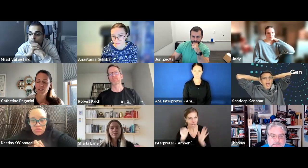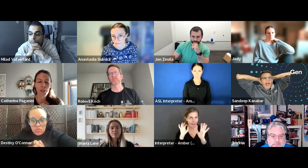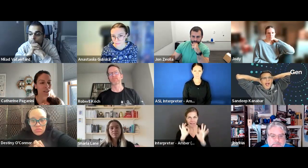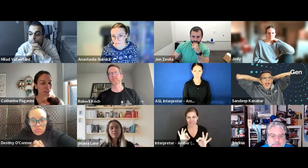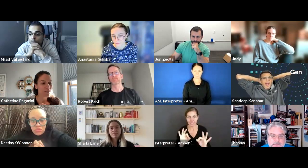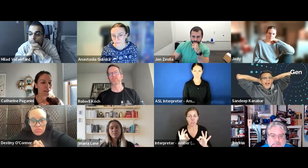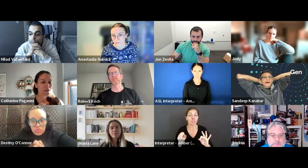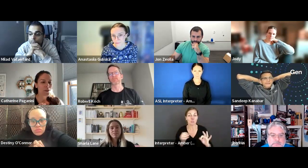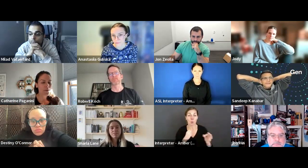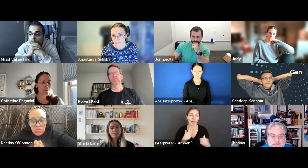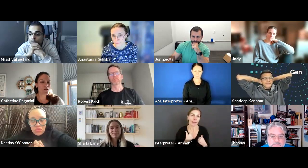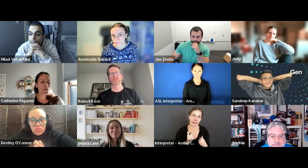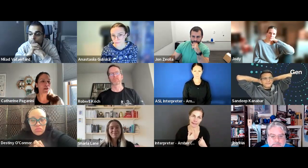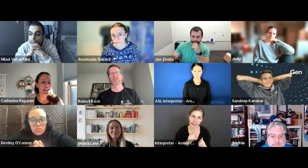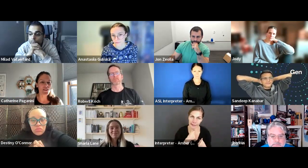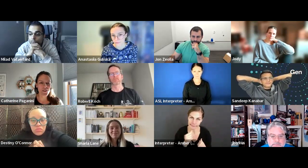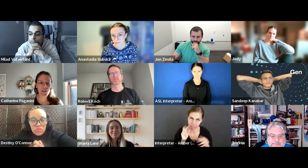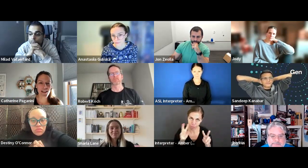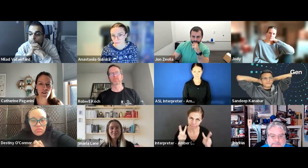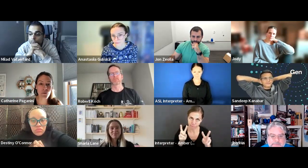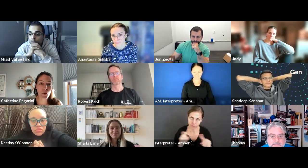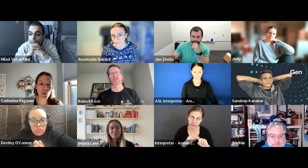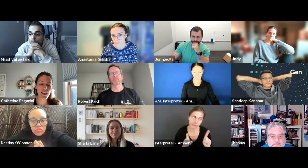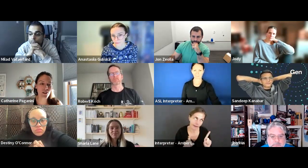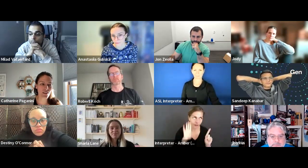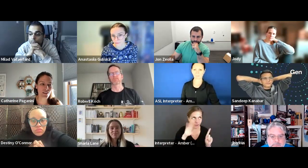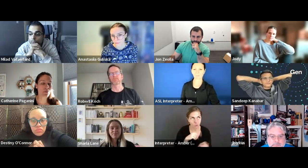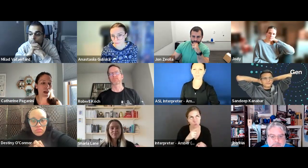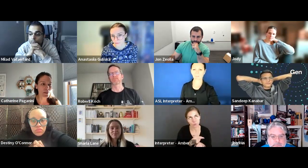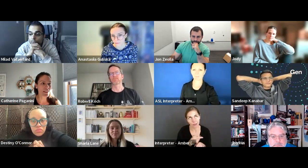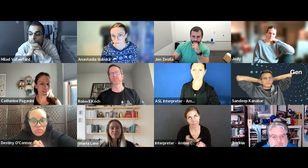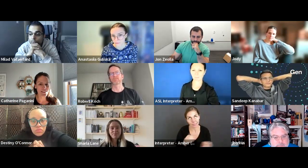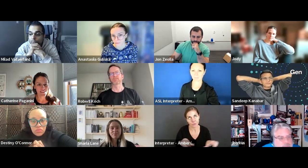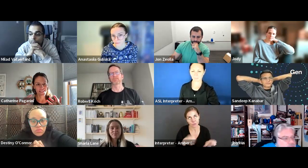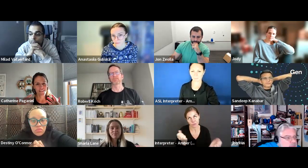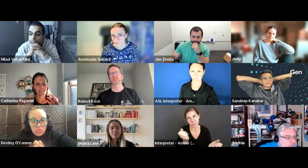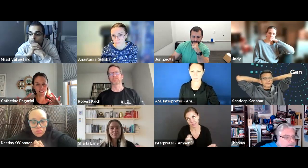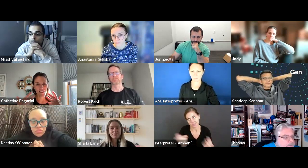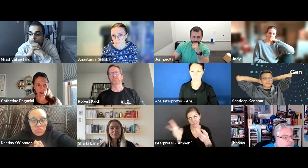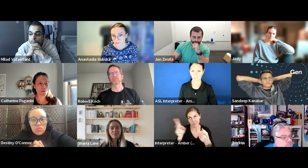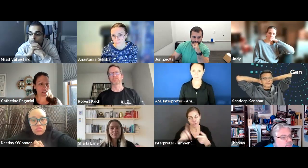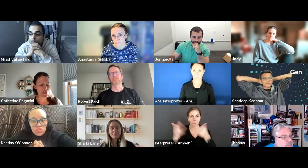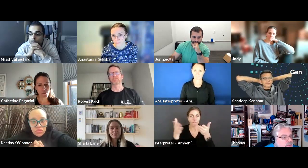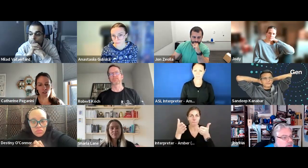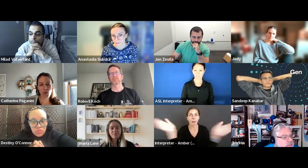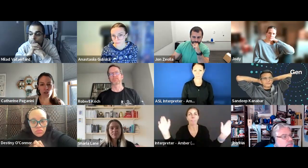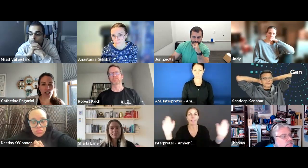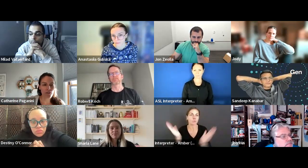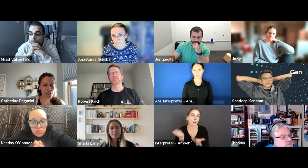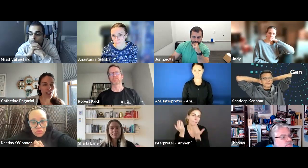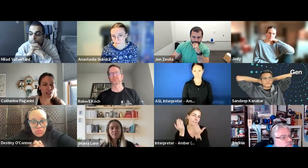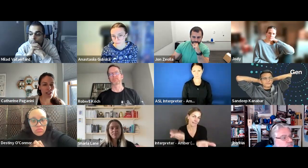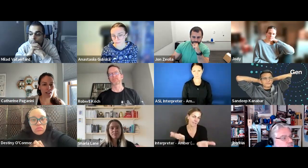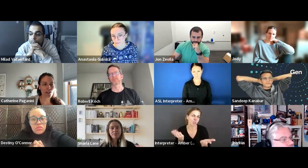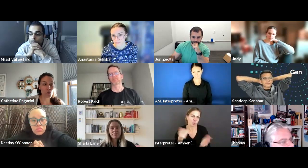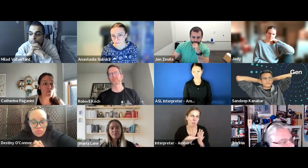I'm not really looking forward to it, but of course the right thing to do is kind of put that all in the public recommendations, right? So we should kind